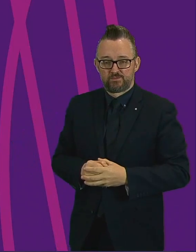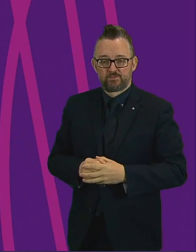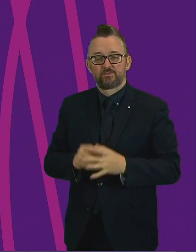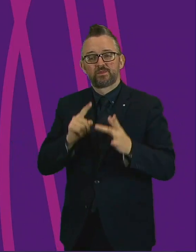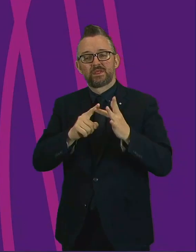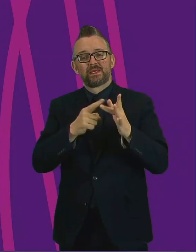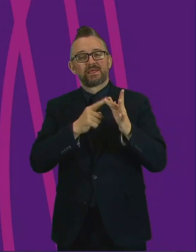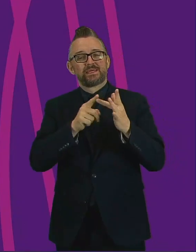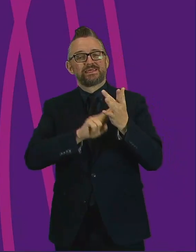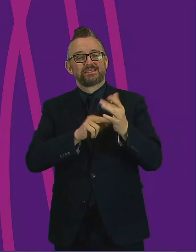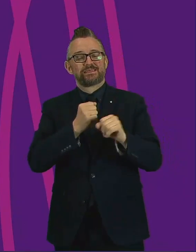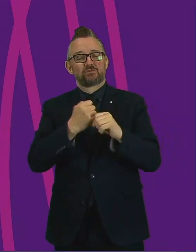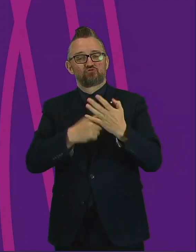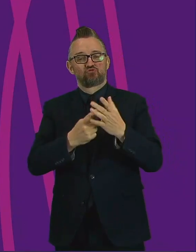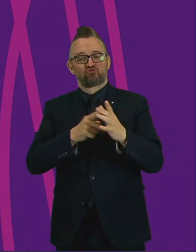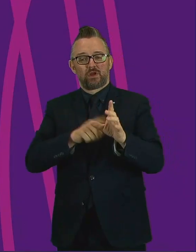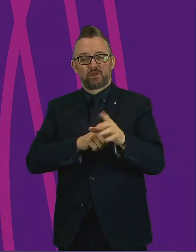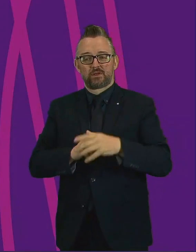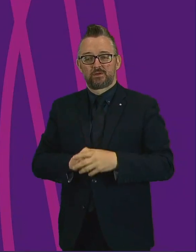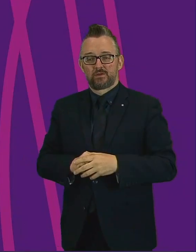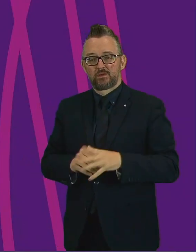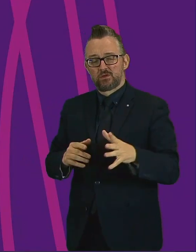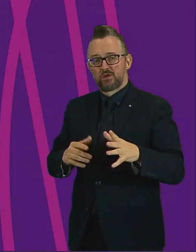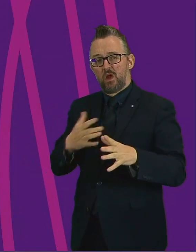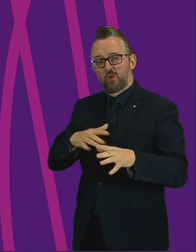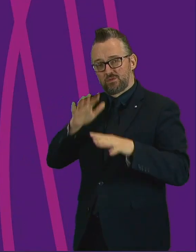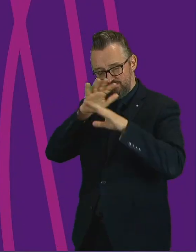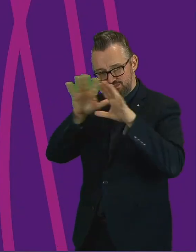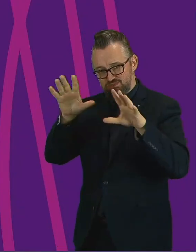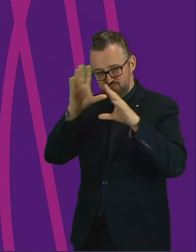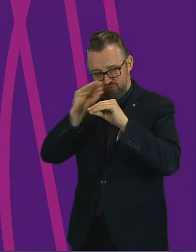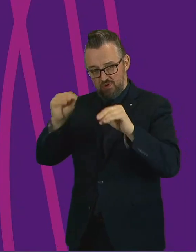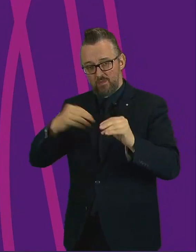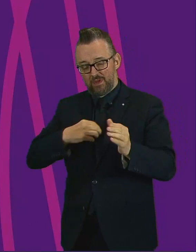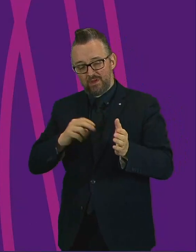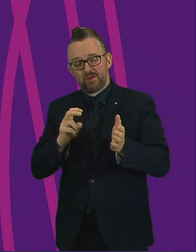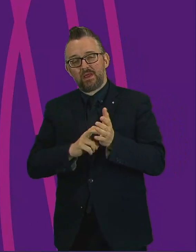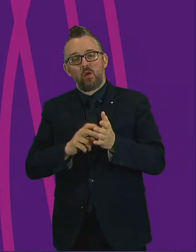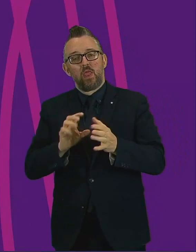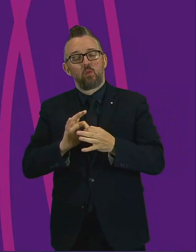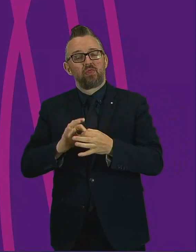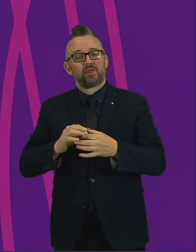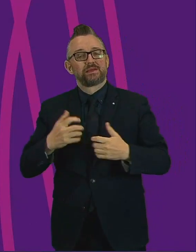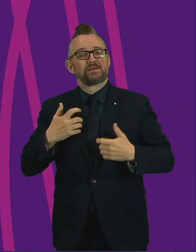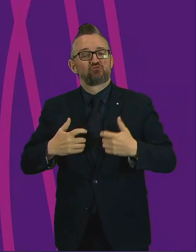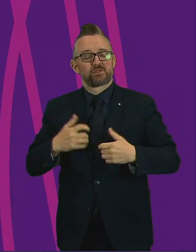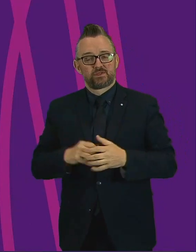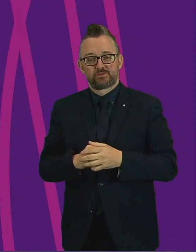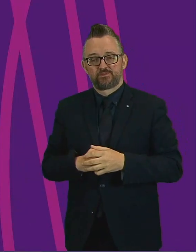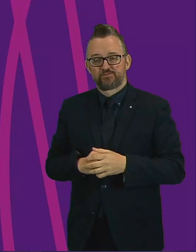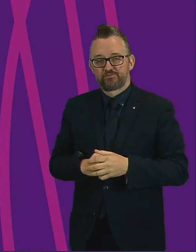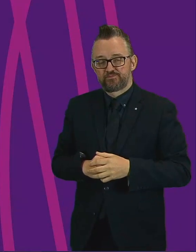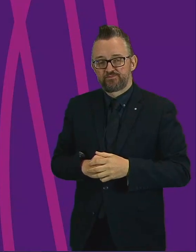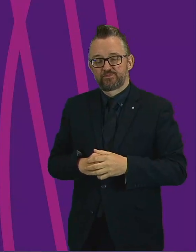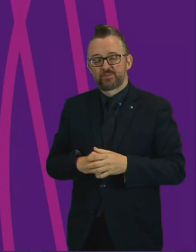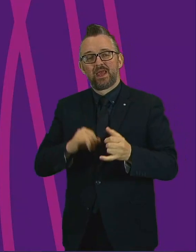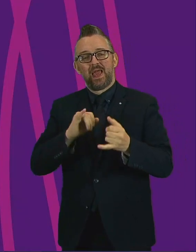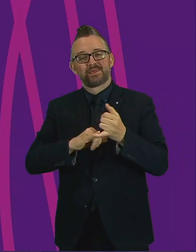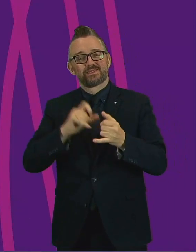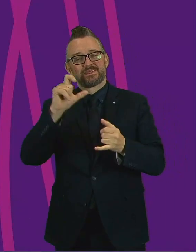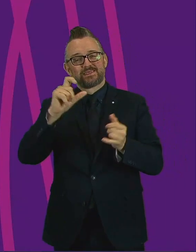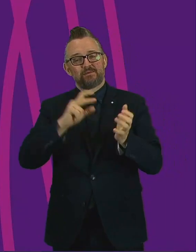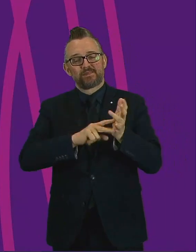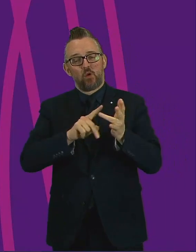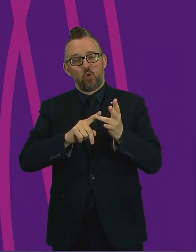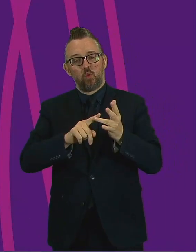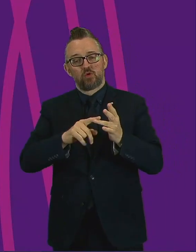Thank you, and I draw the Chamber's attention to my entry in the Register of Interests. SCVO reported this week